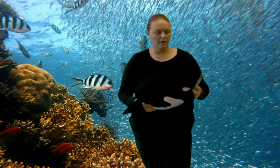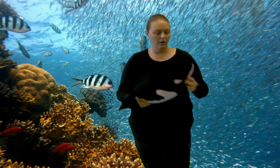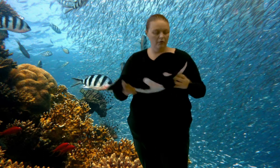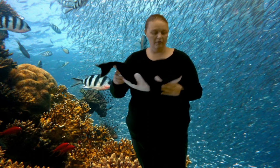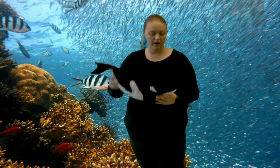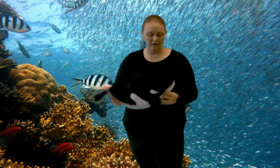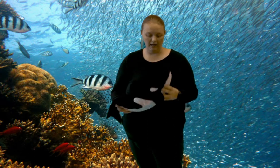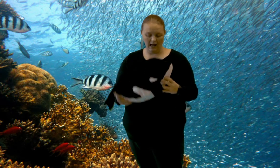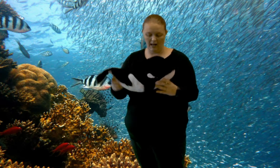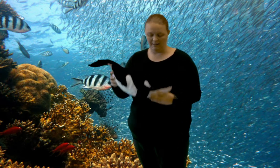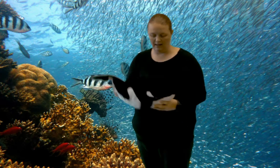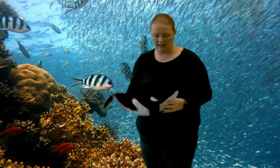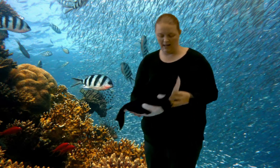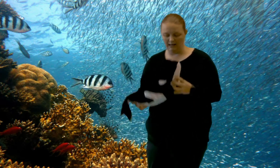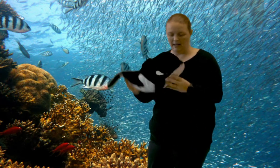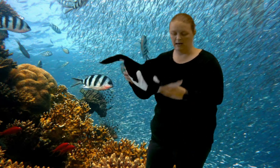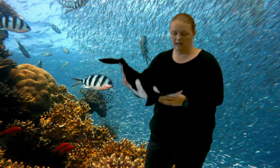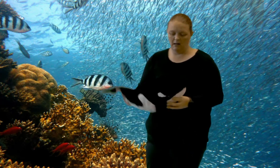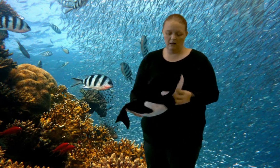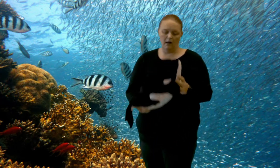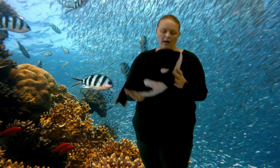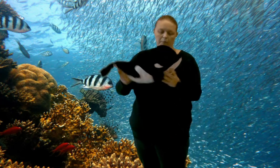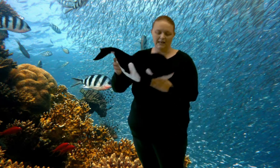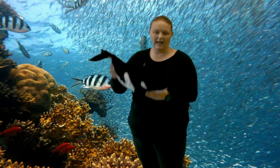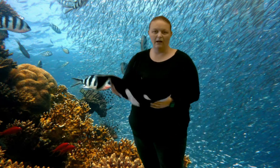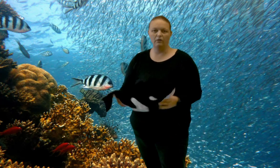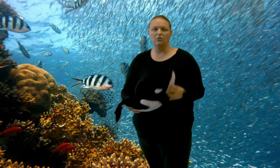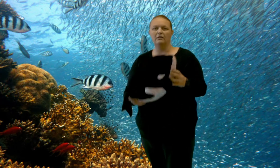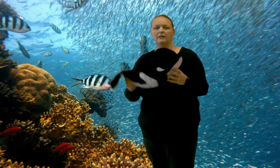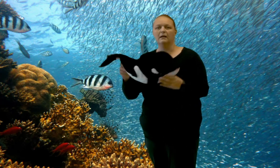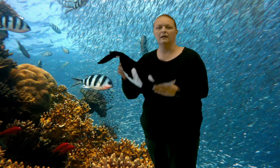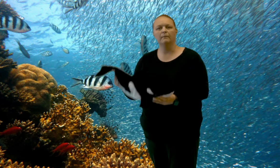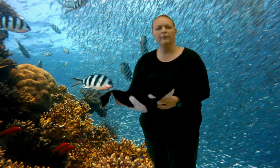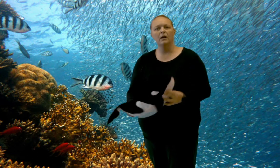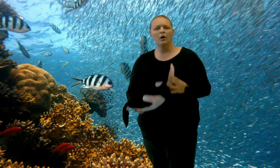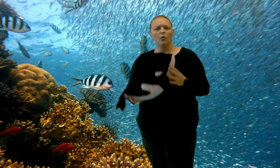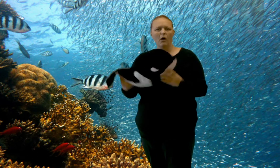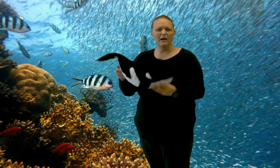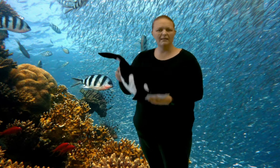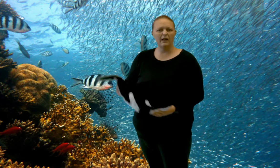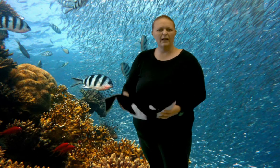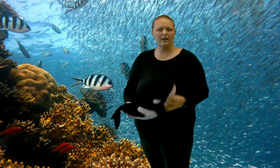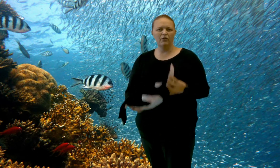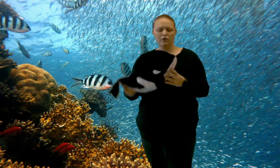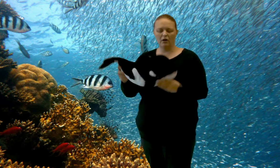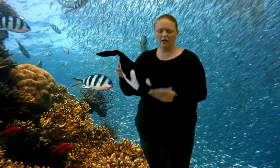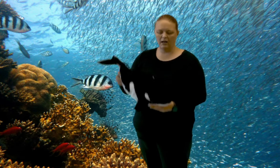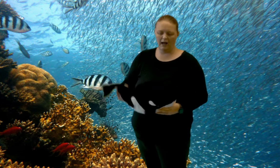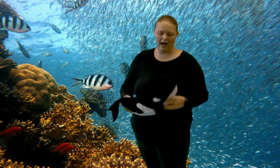Oh, very nice. I like that up and down you just did. What would it sound like if you started